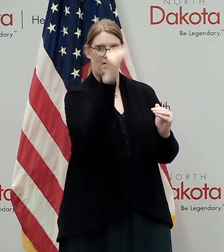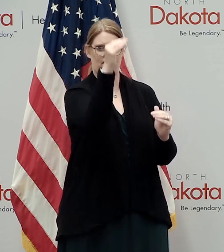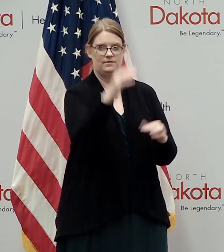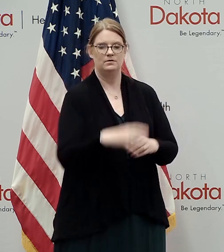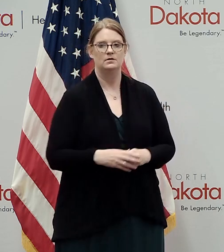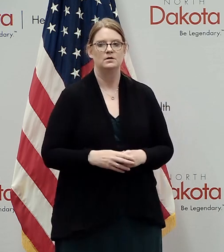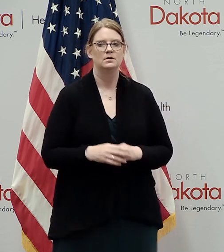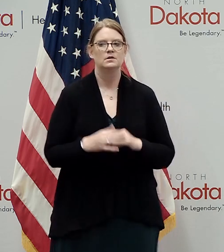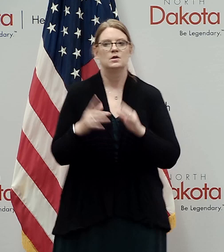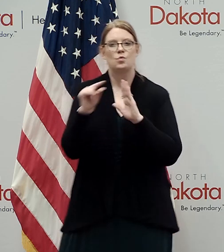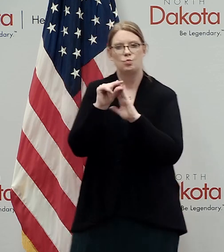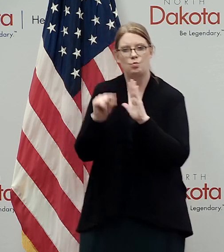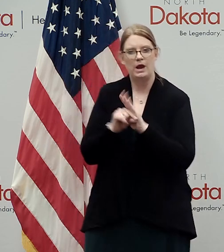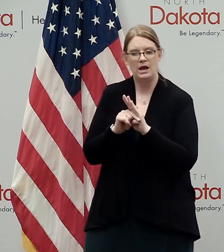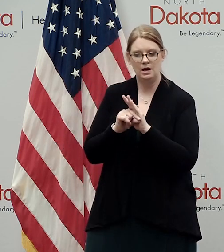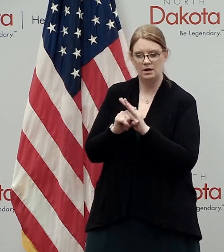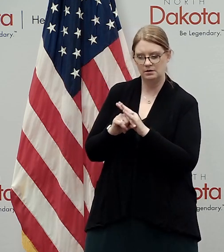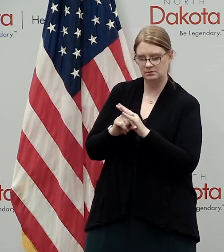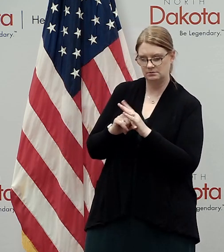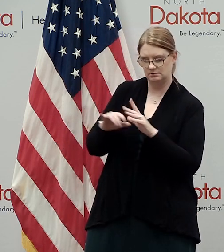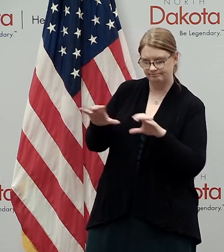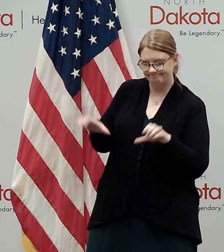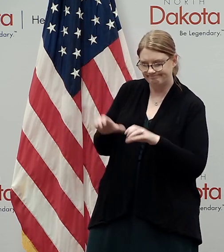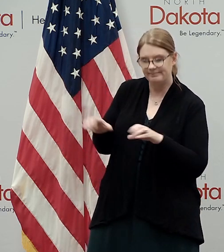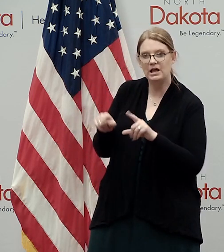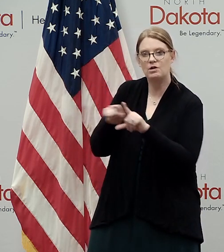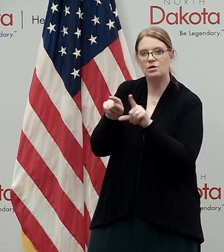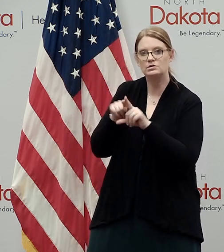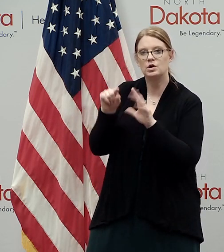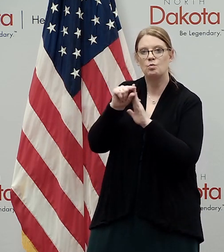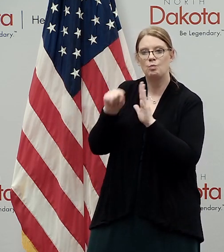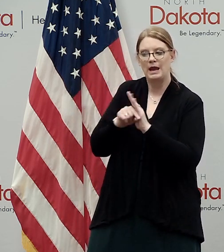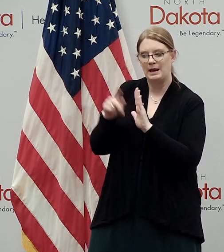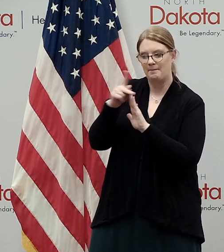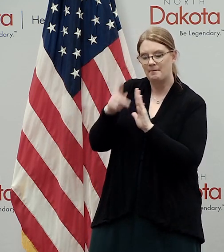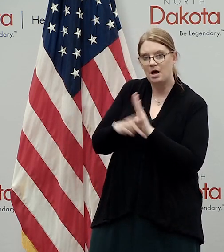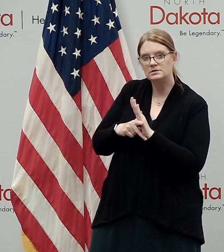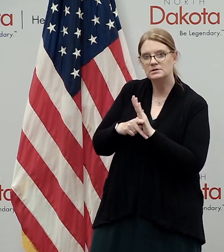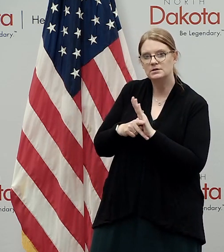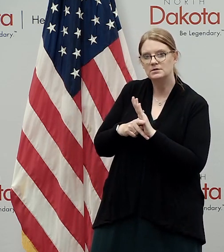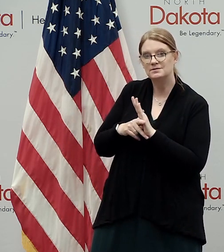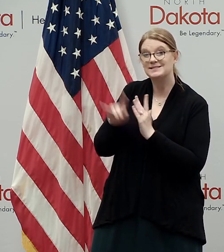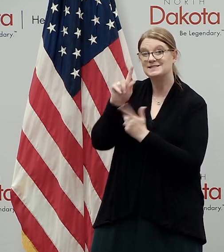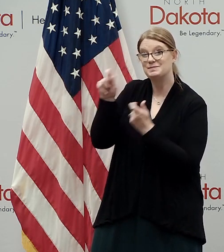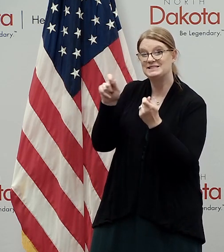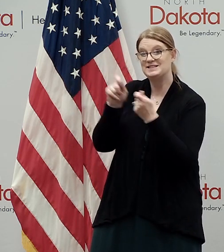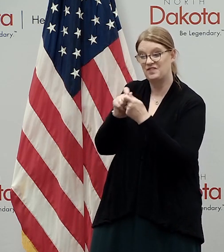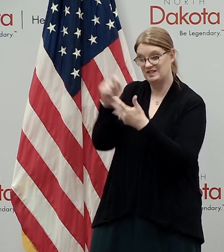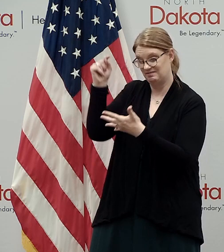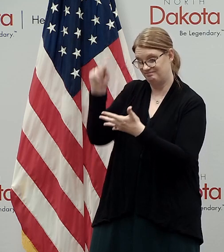Grading practices and grading policies for a district must be detailed in the plan.